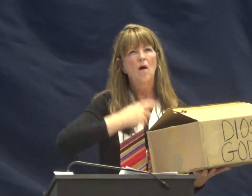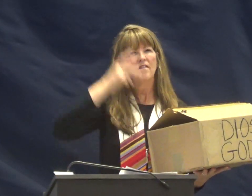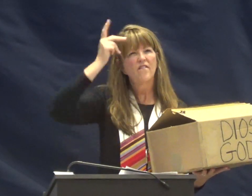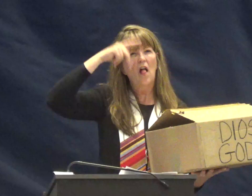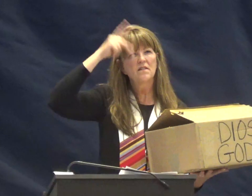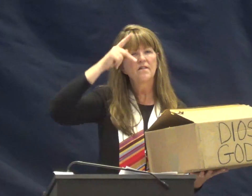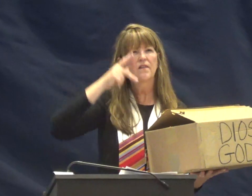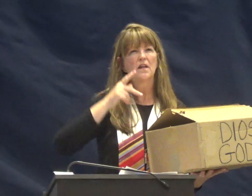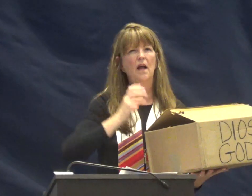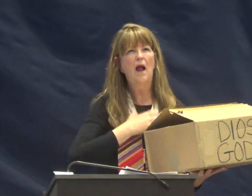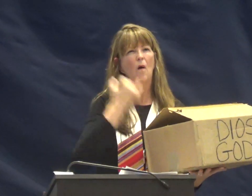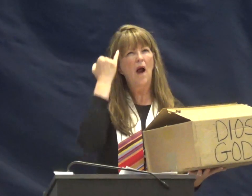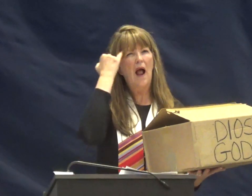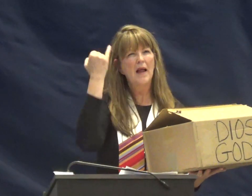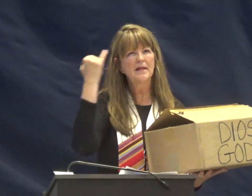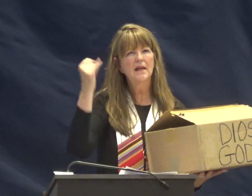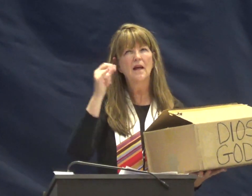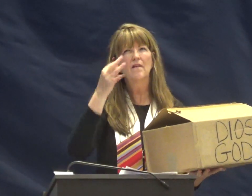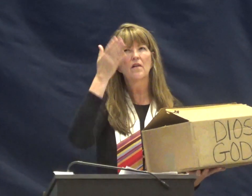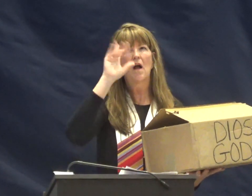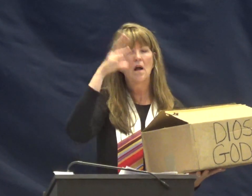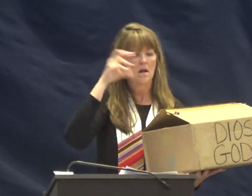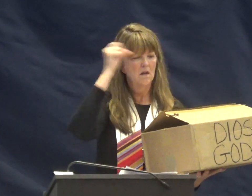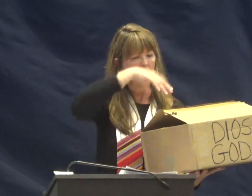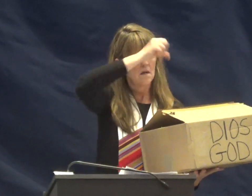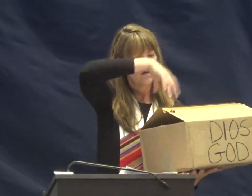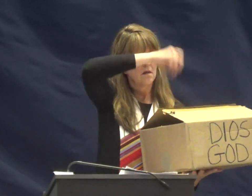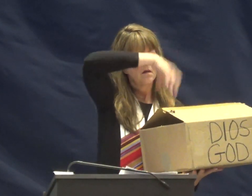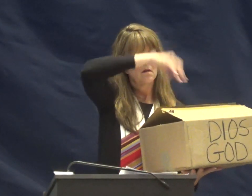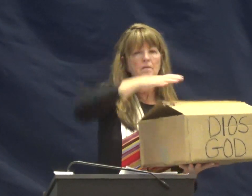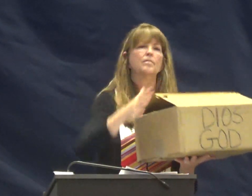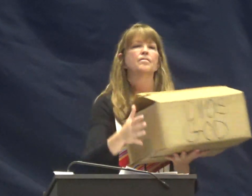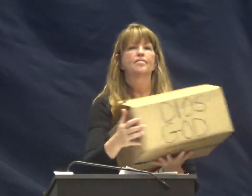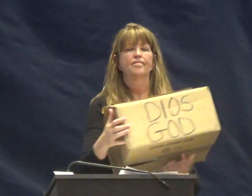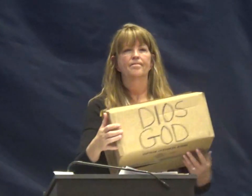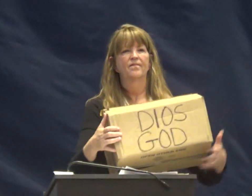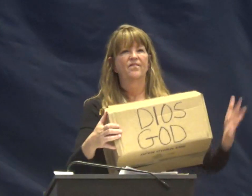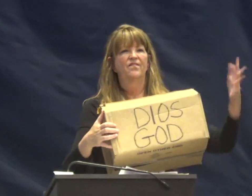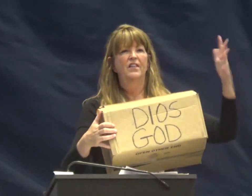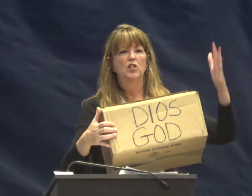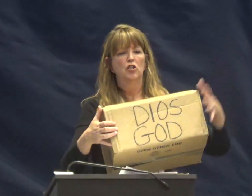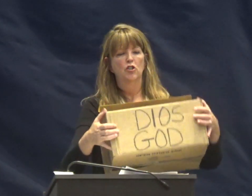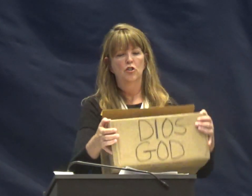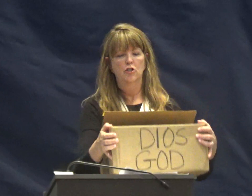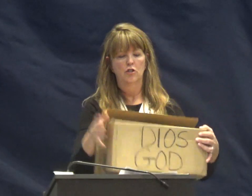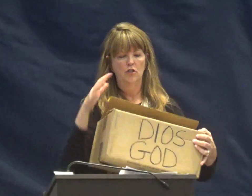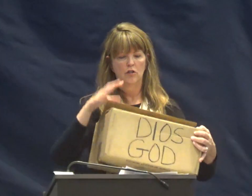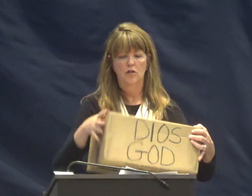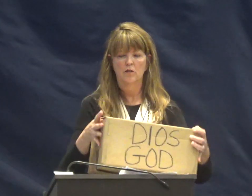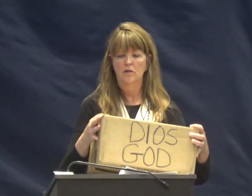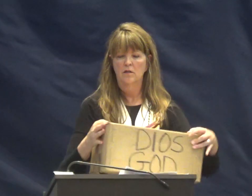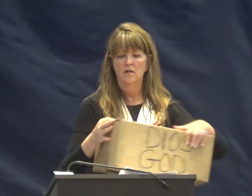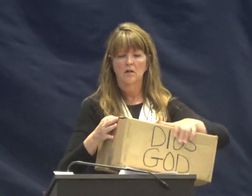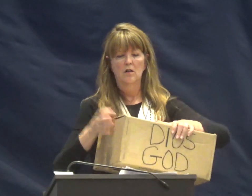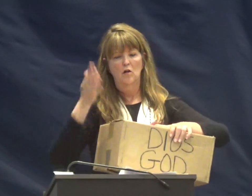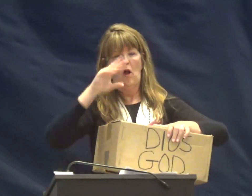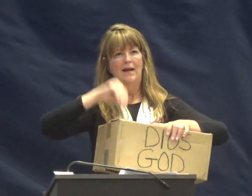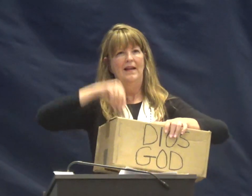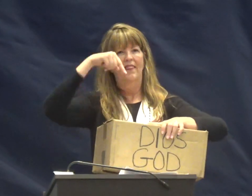others. Now, our theology and our philosophy and our ideas of God and God are put in